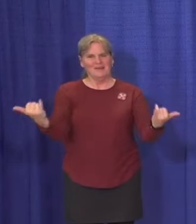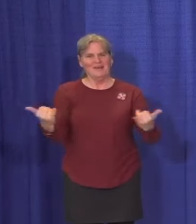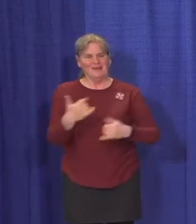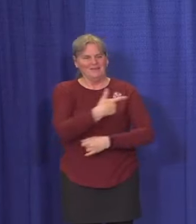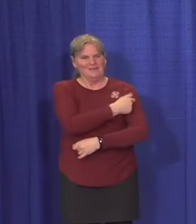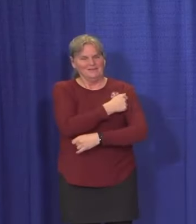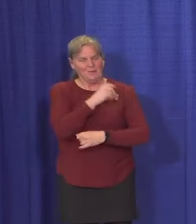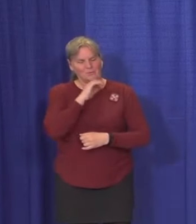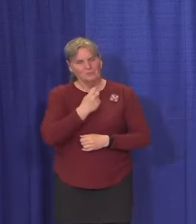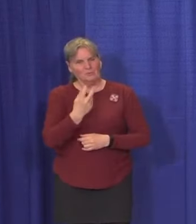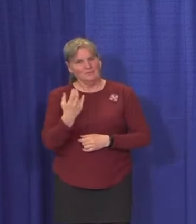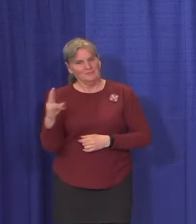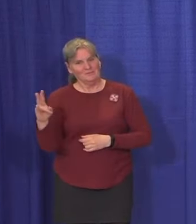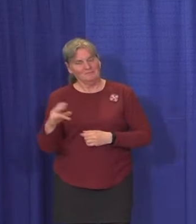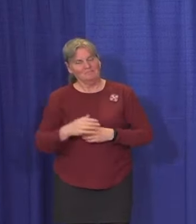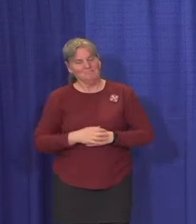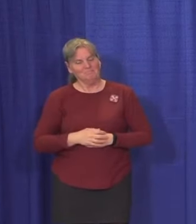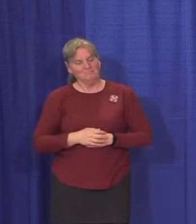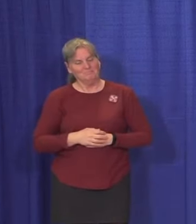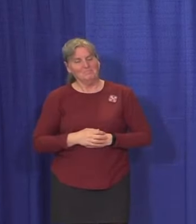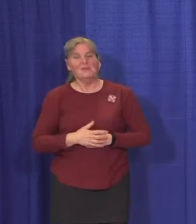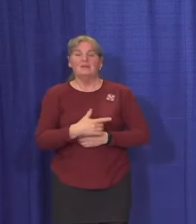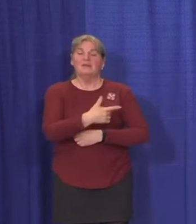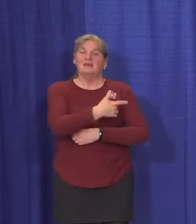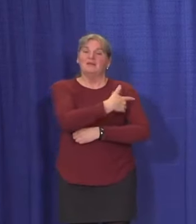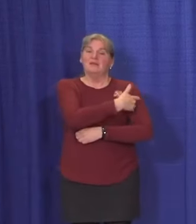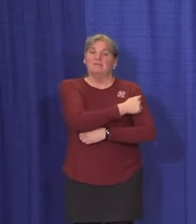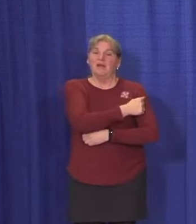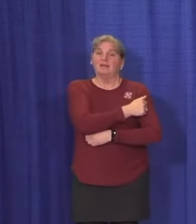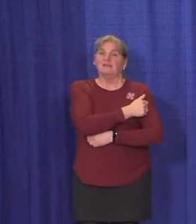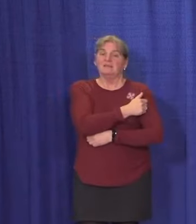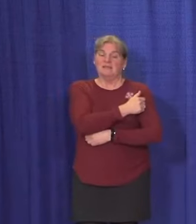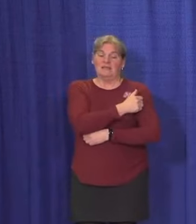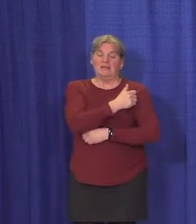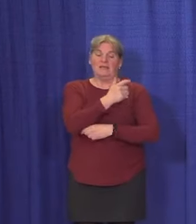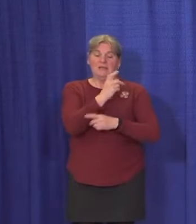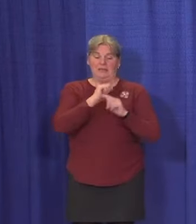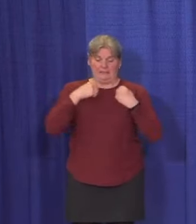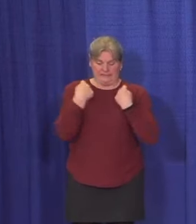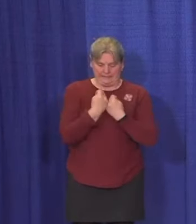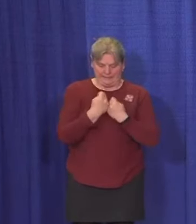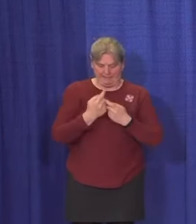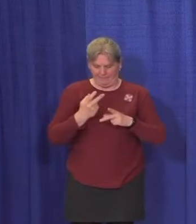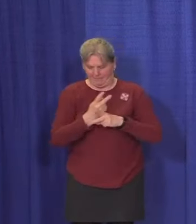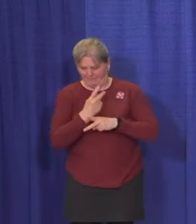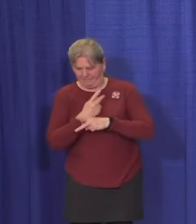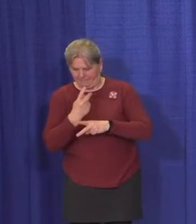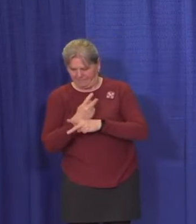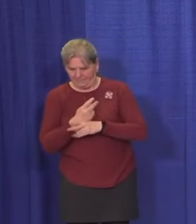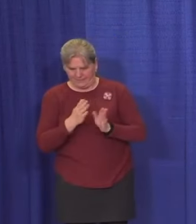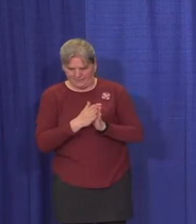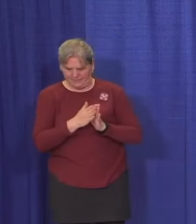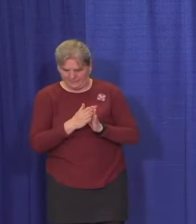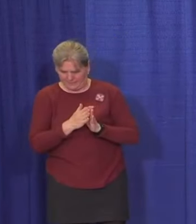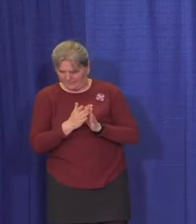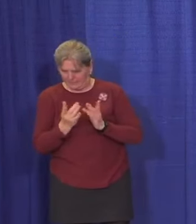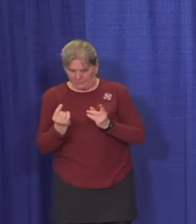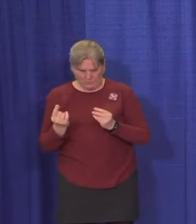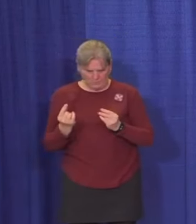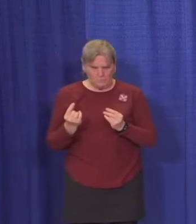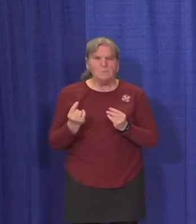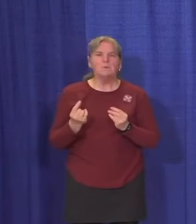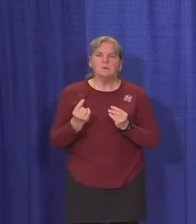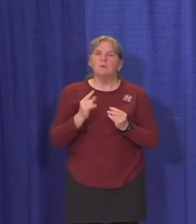And once again, our immunization planning team has come through with making access for 12 to 17-year-olds to vaccine